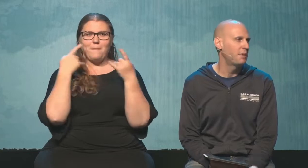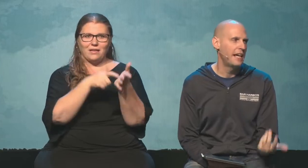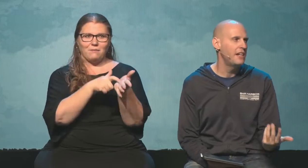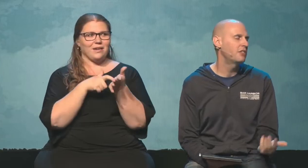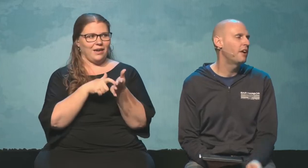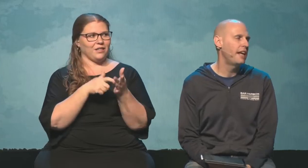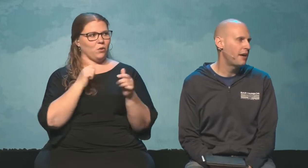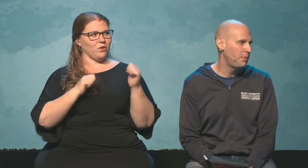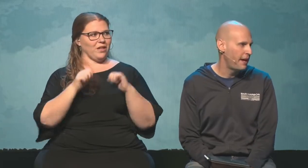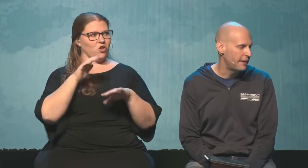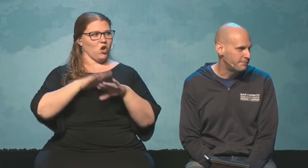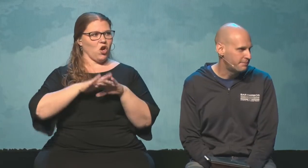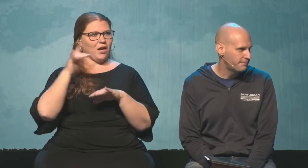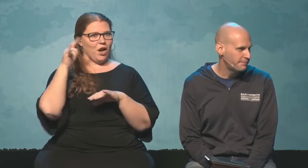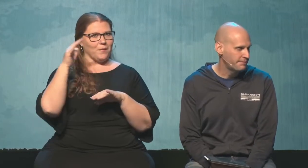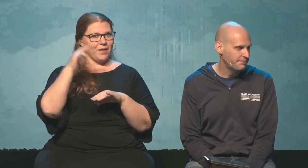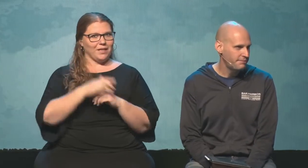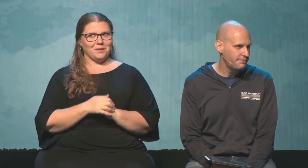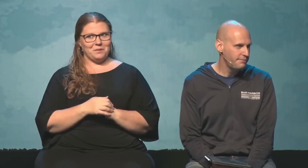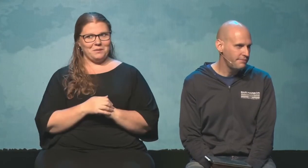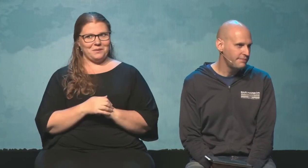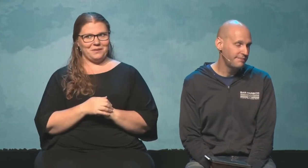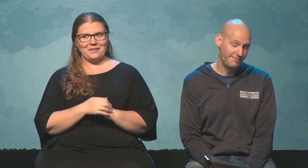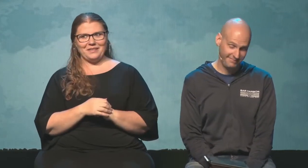So pretend you're on an airplane.